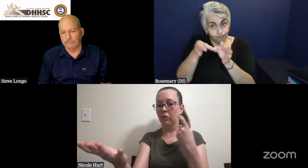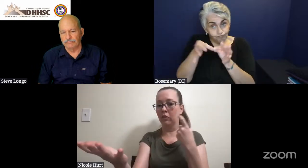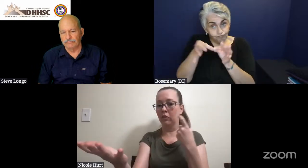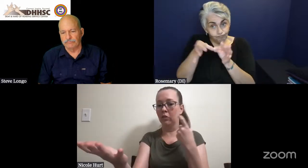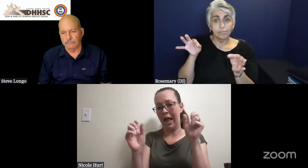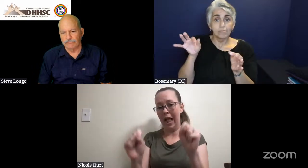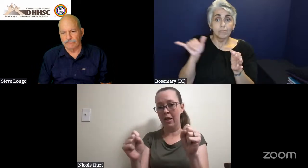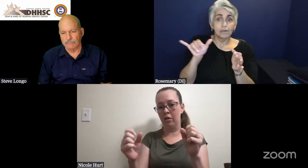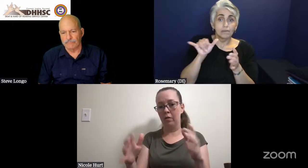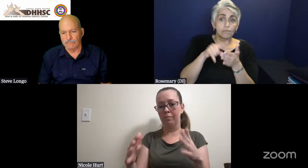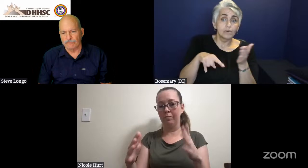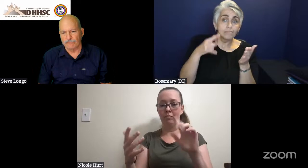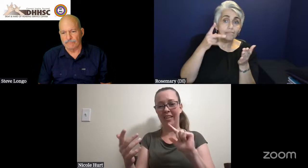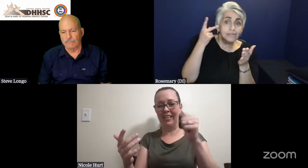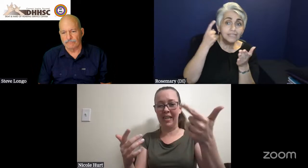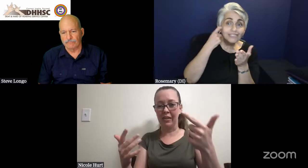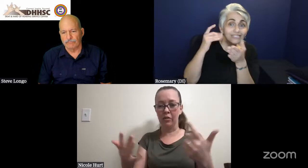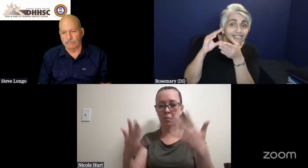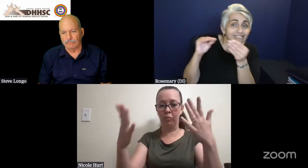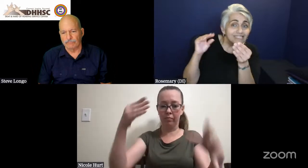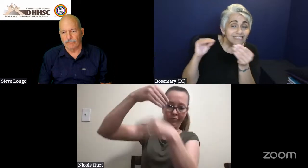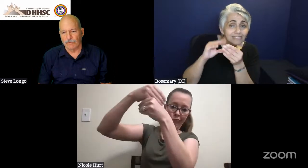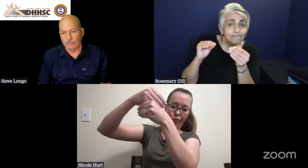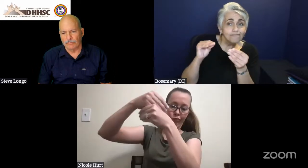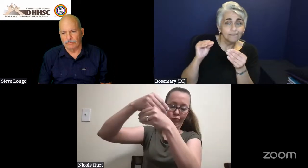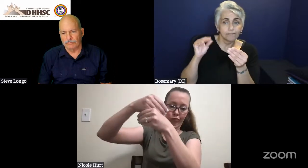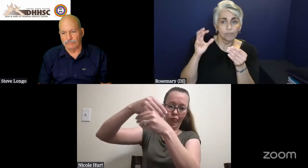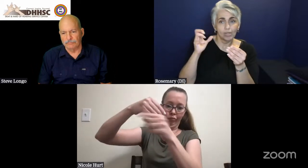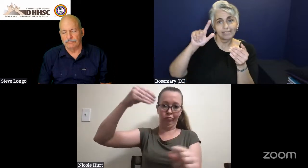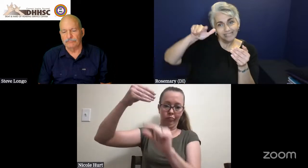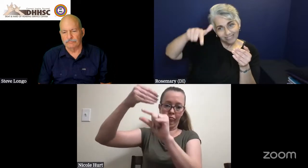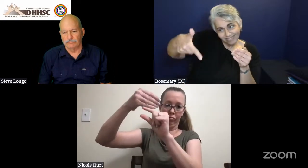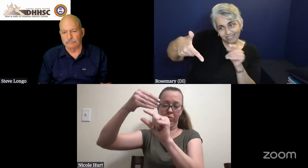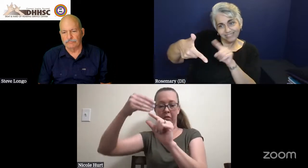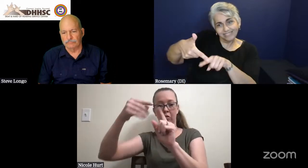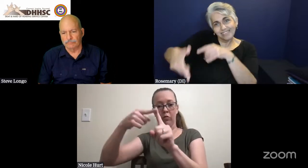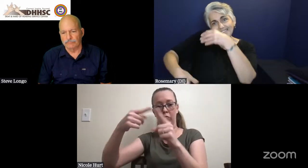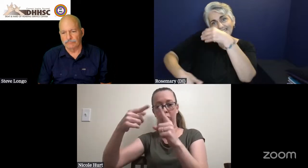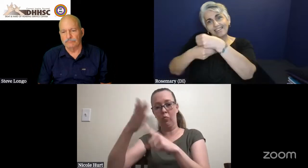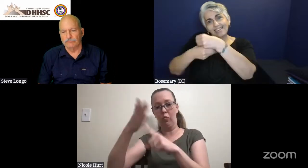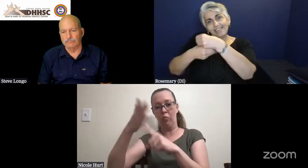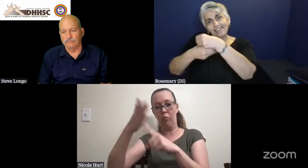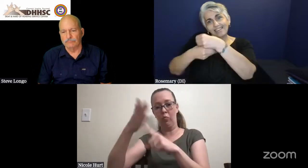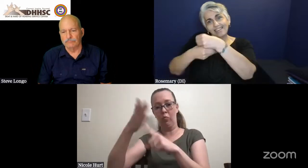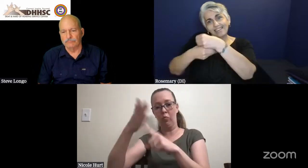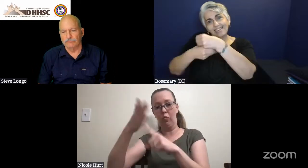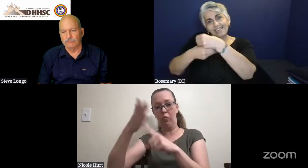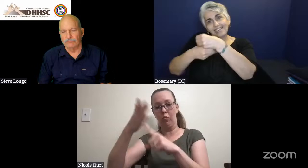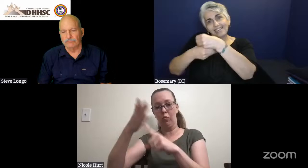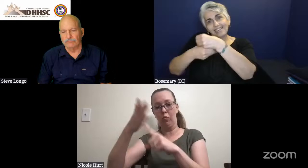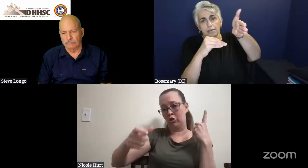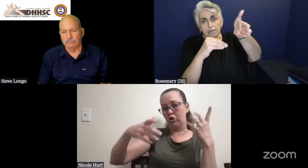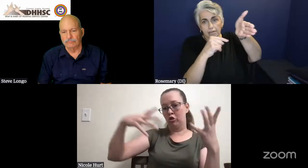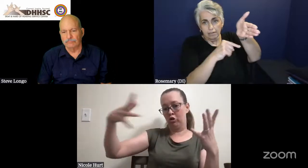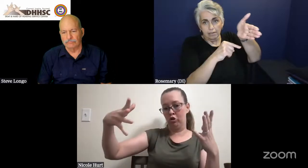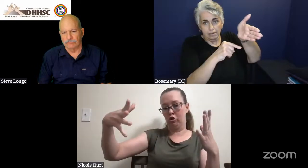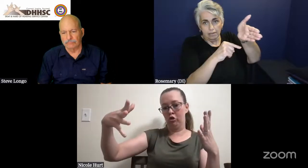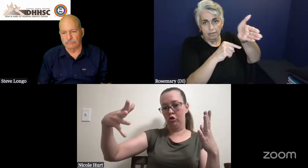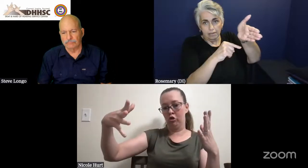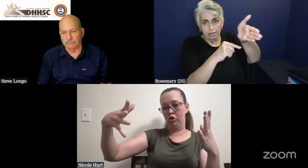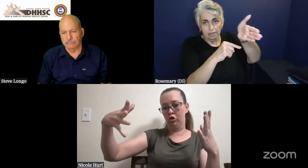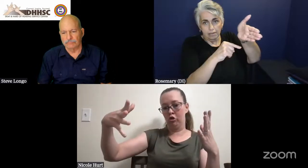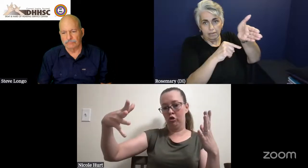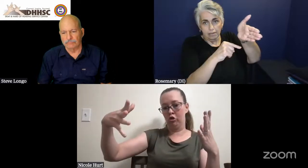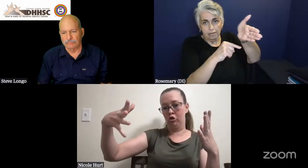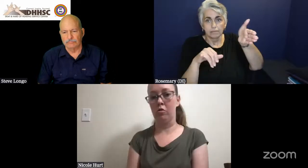determine what phrases we might want to put in there, like Patty said recently, like having a second